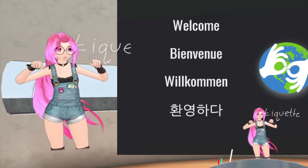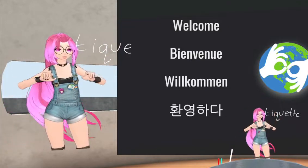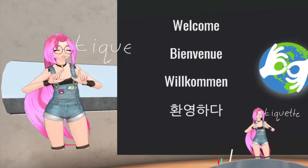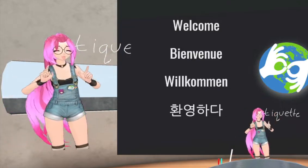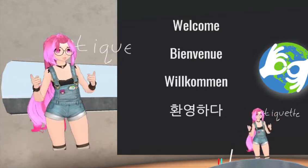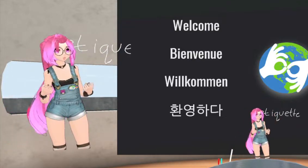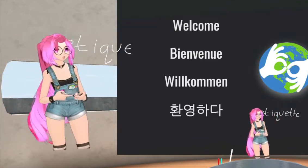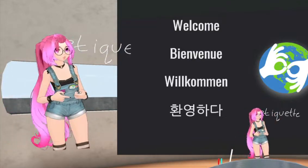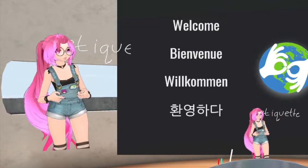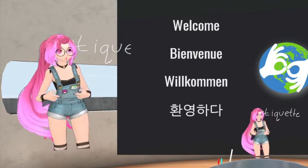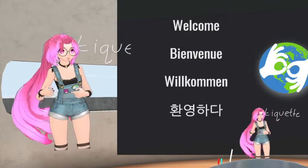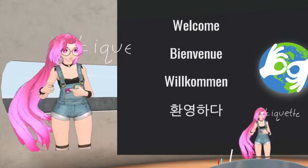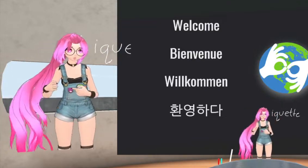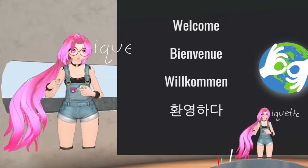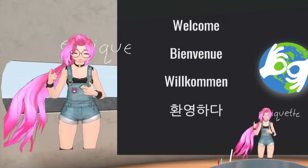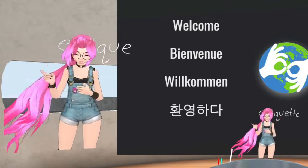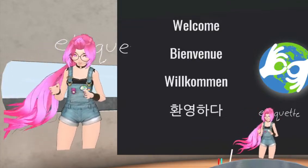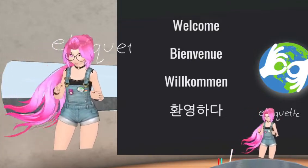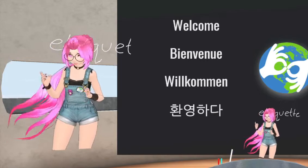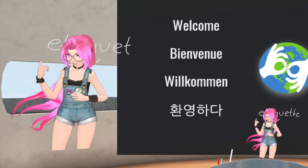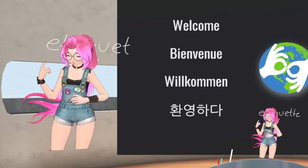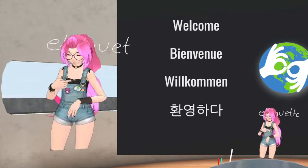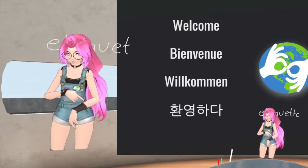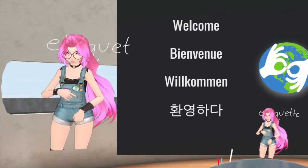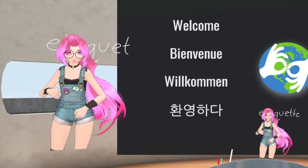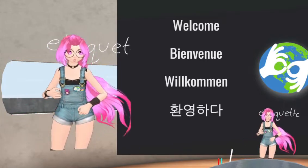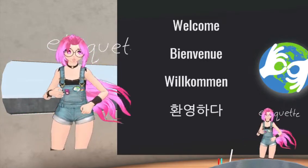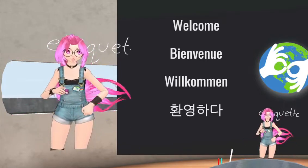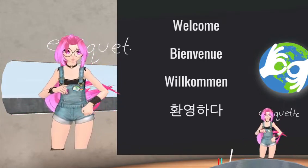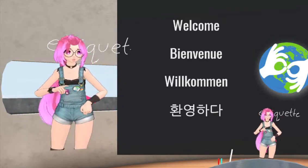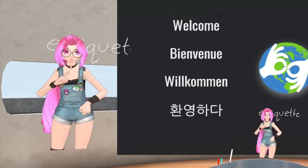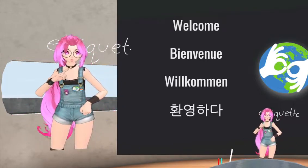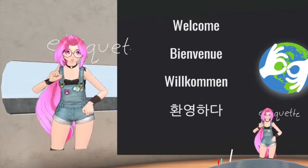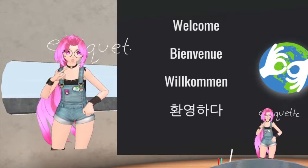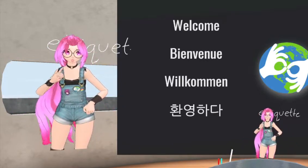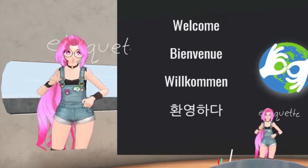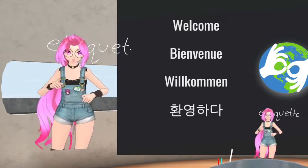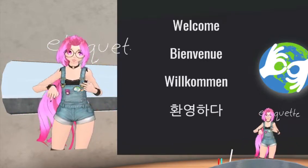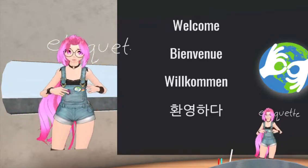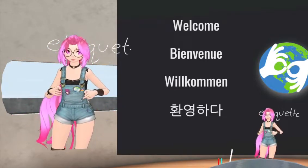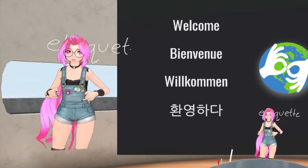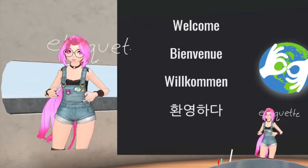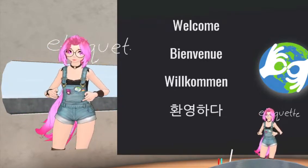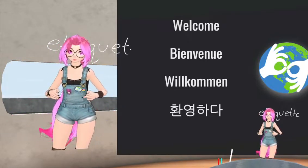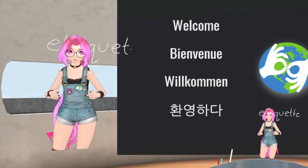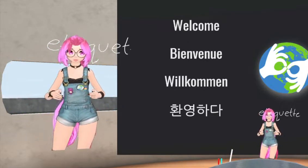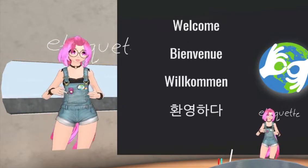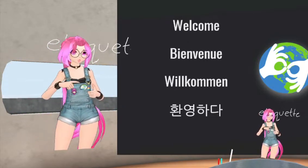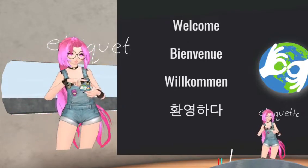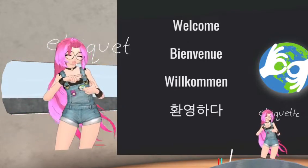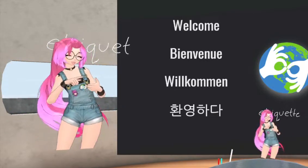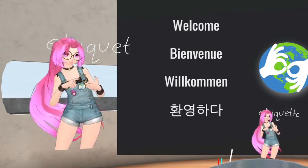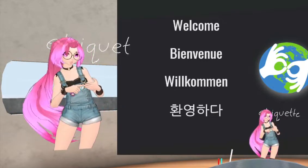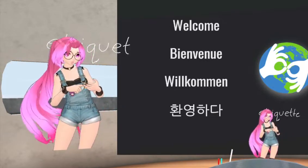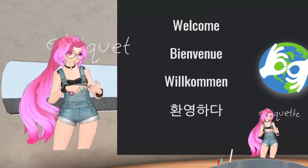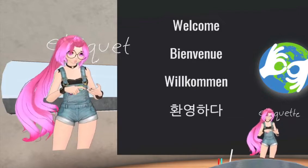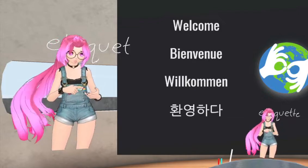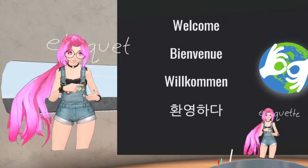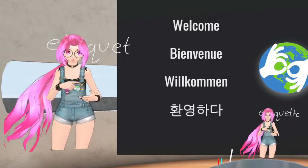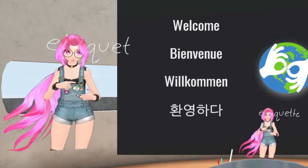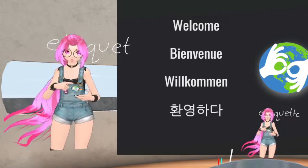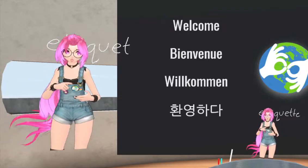Yeah, not jumping over a conversation in a rude way. Yes, yes. So that's a really good point. I think that's a good way to start.